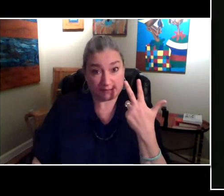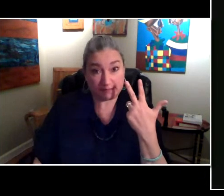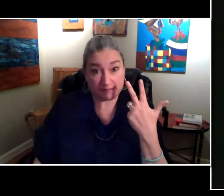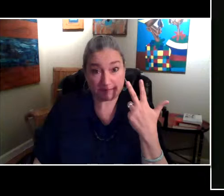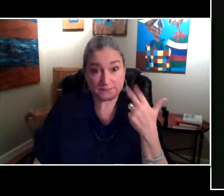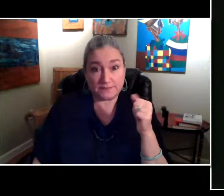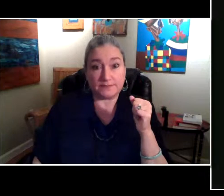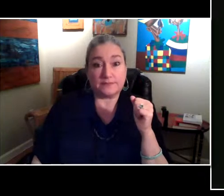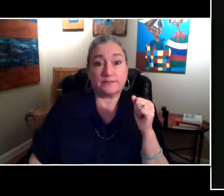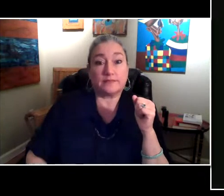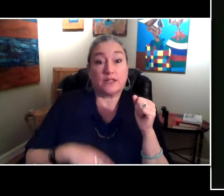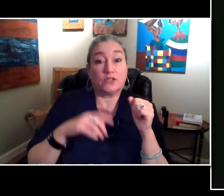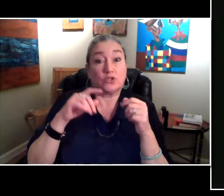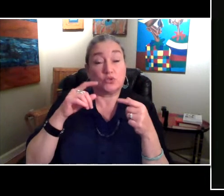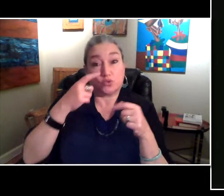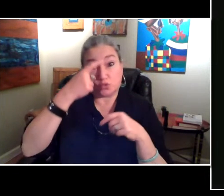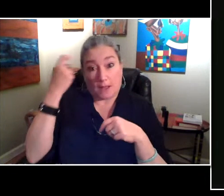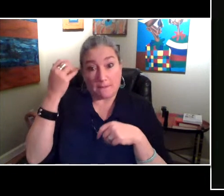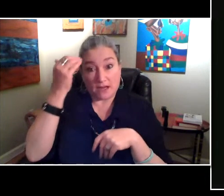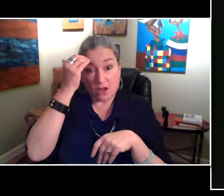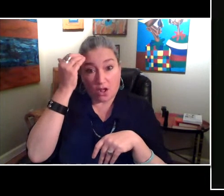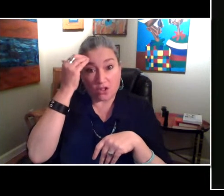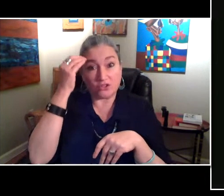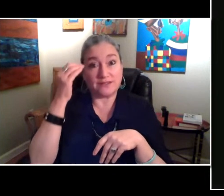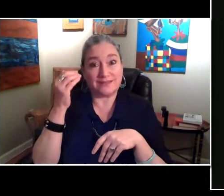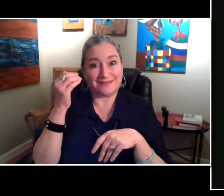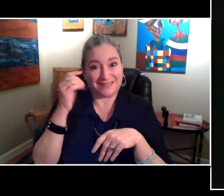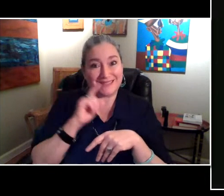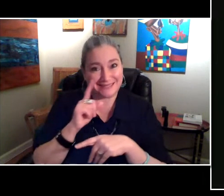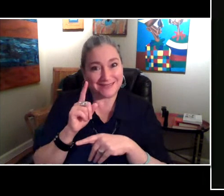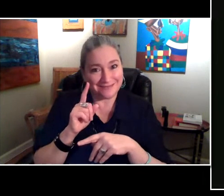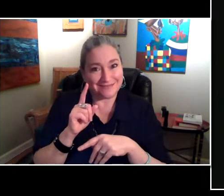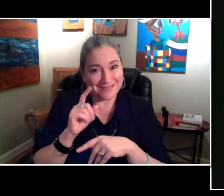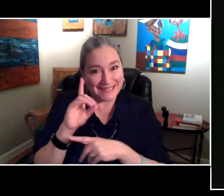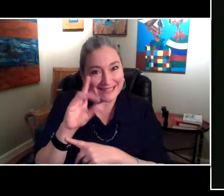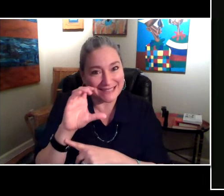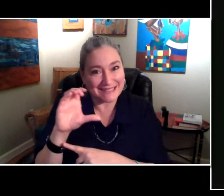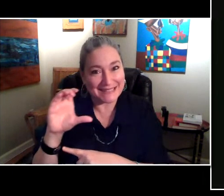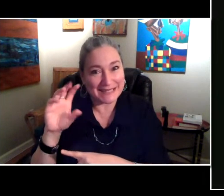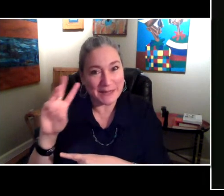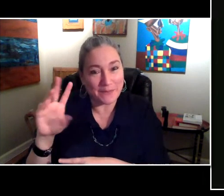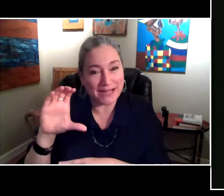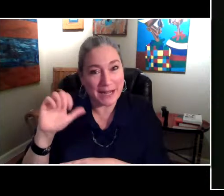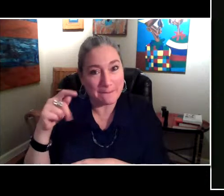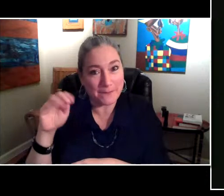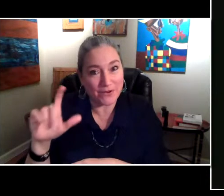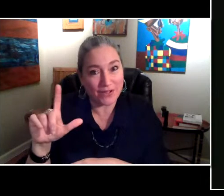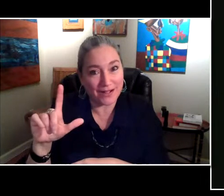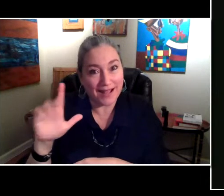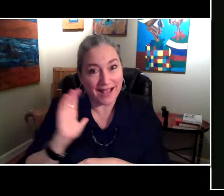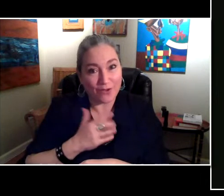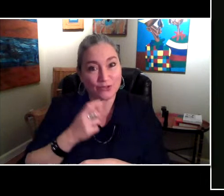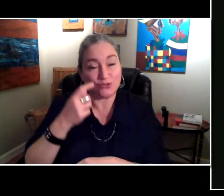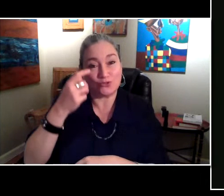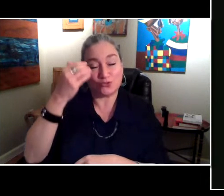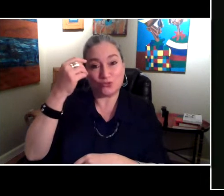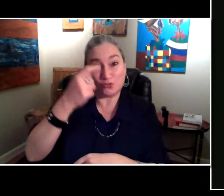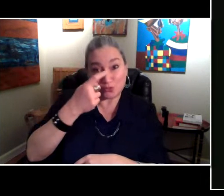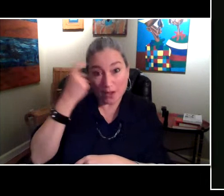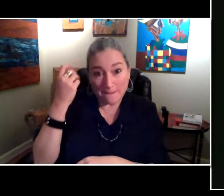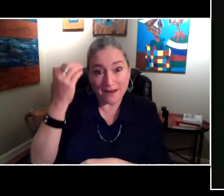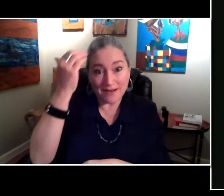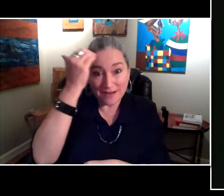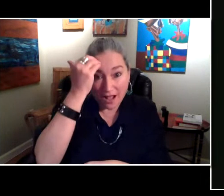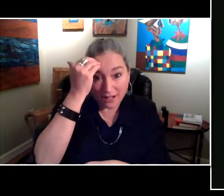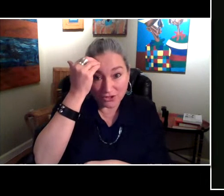school, and that is extremely harmful, all three together. That trauma knowledge is also